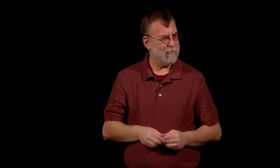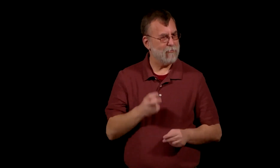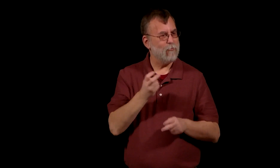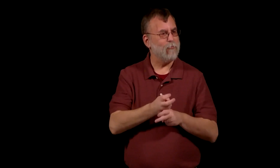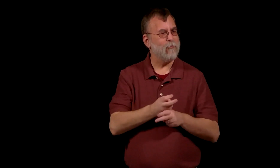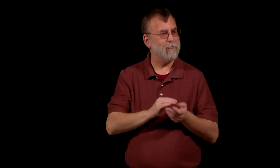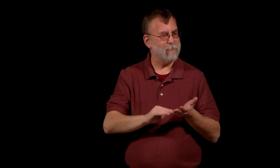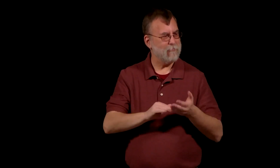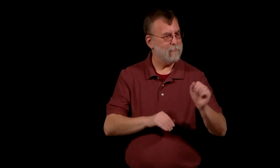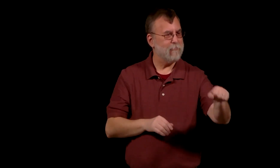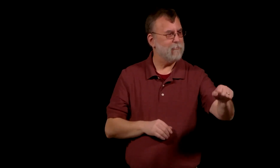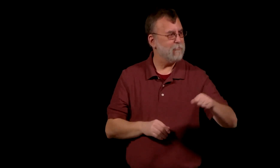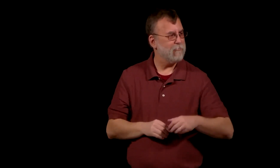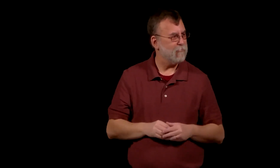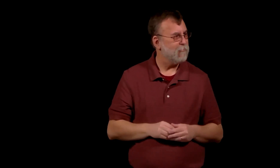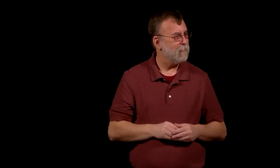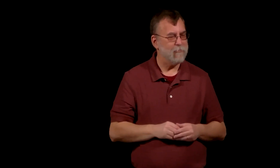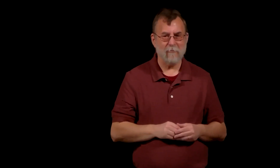will, right? Forgiveness, right?